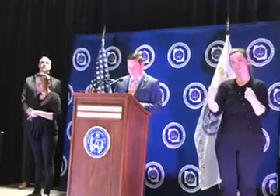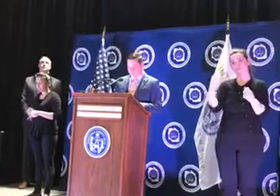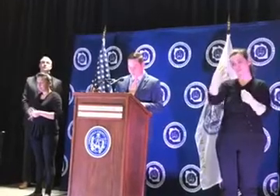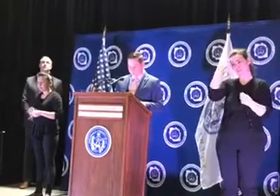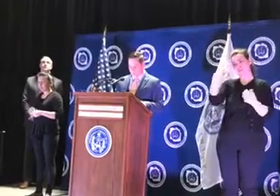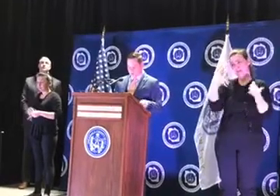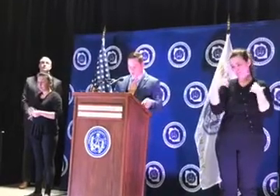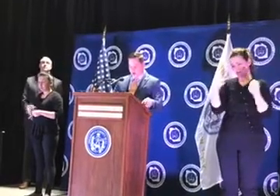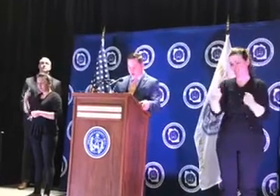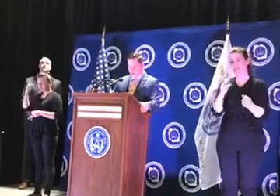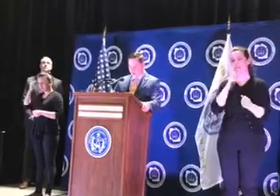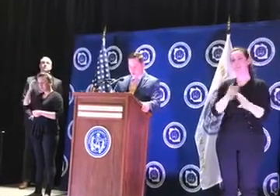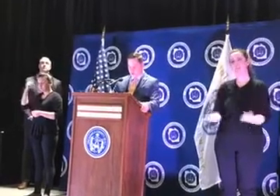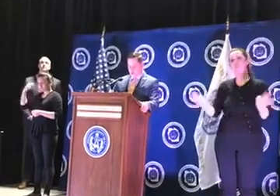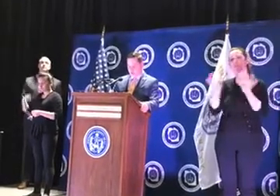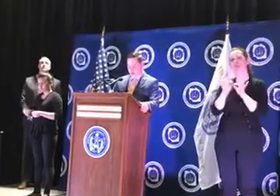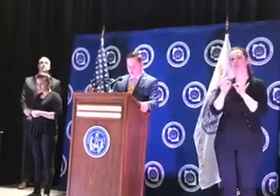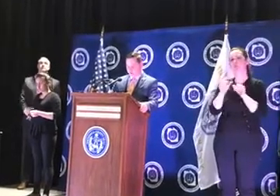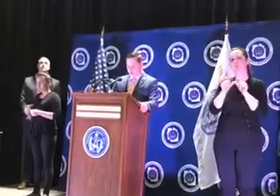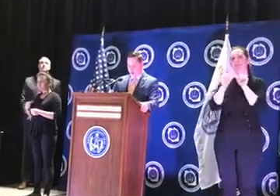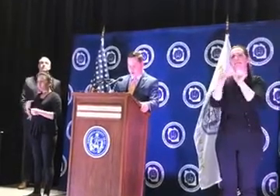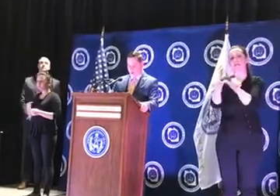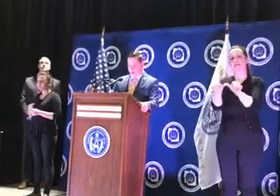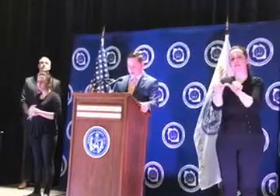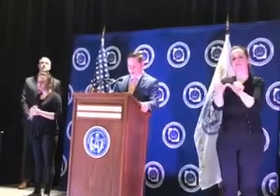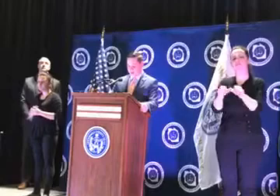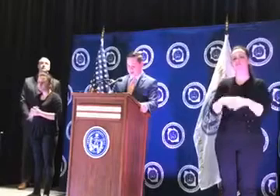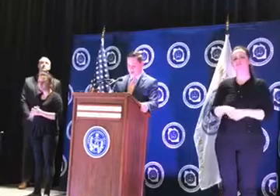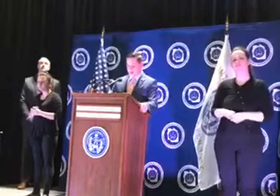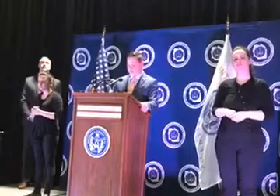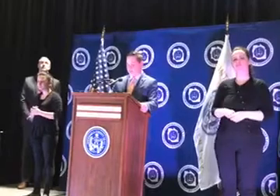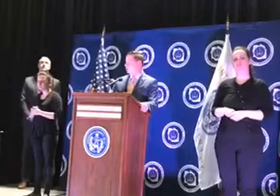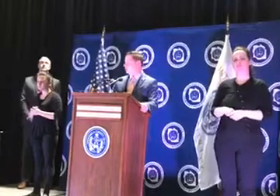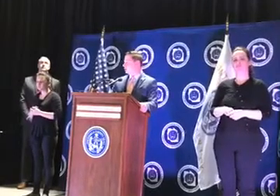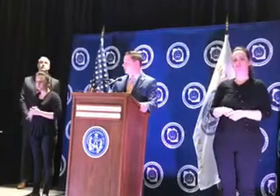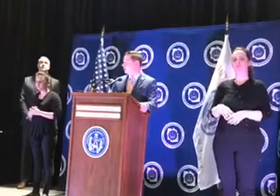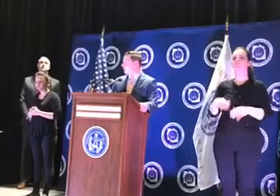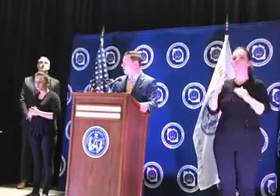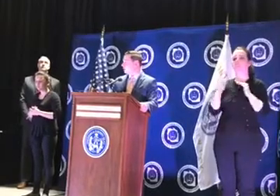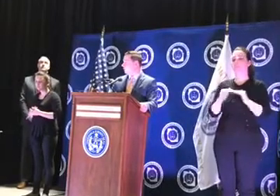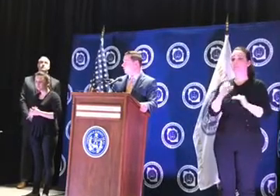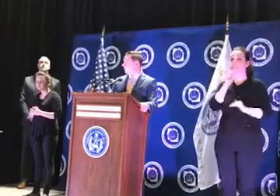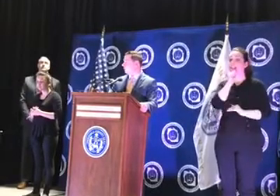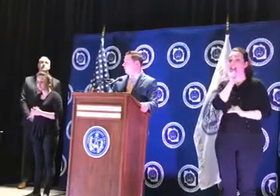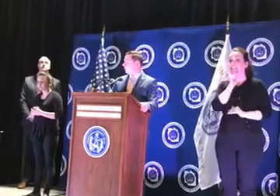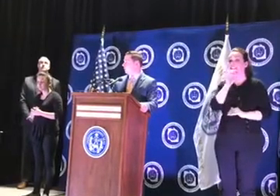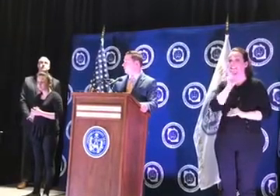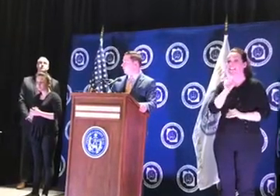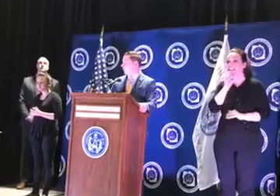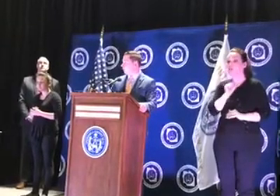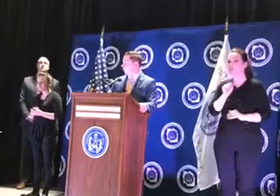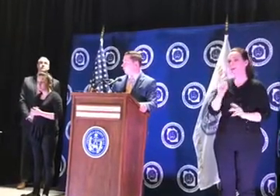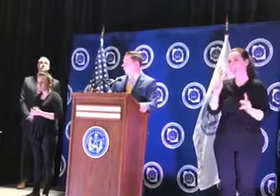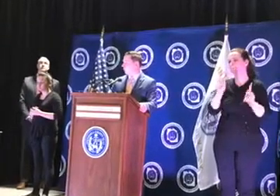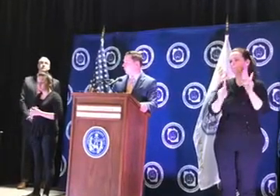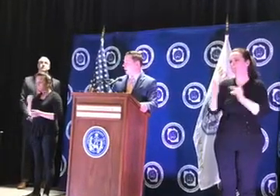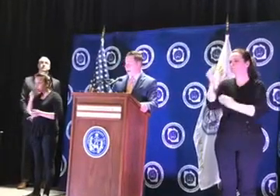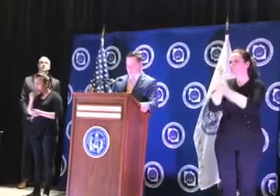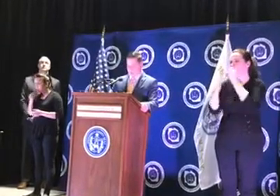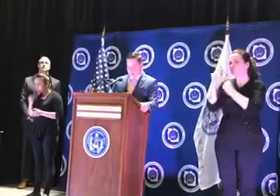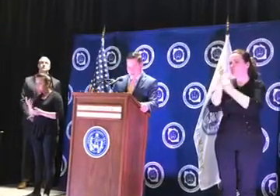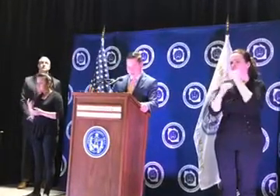forward. Our senior first responder, adult nutrition, and now we've opened it up to our healthcare